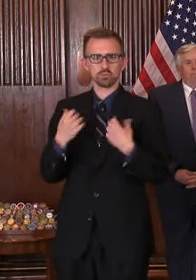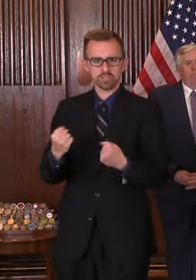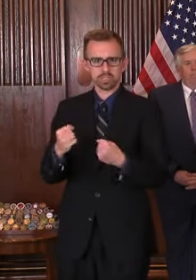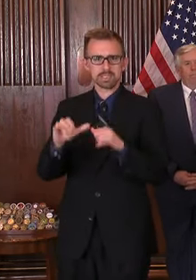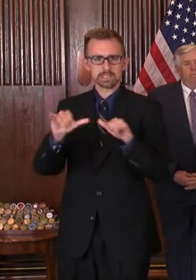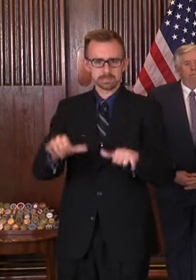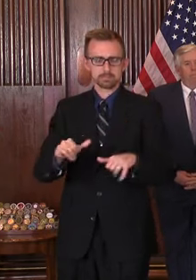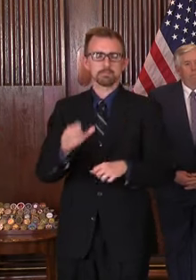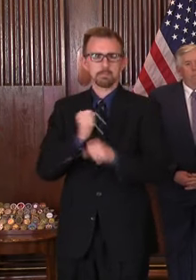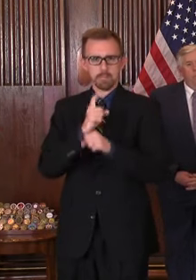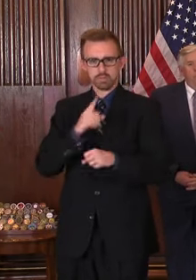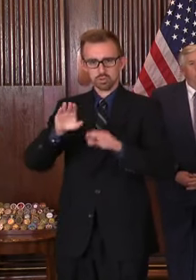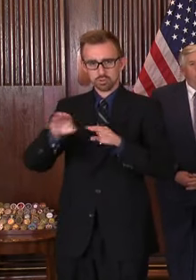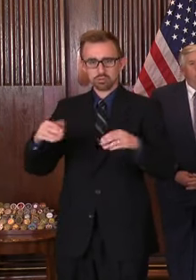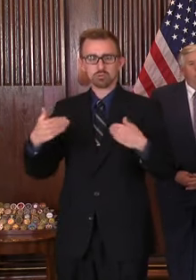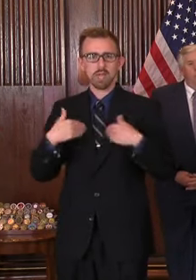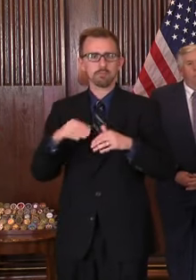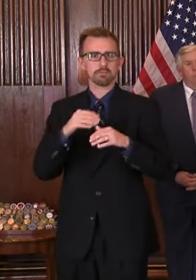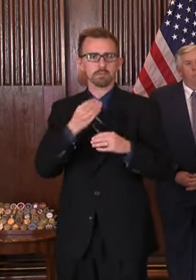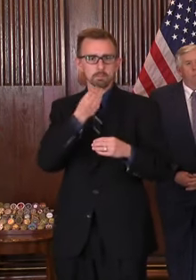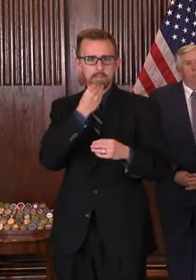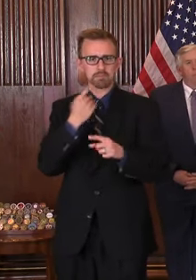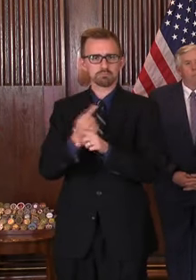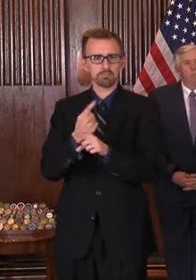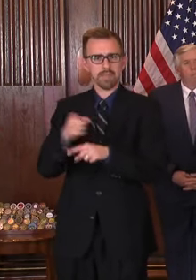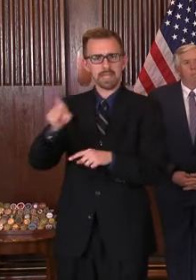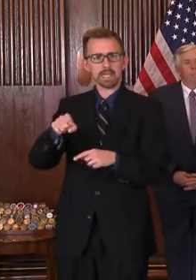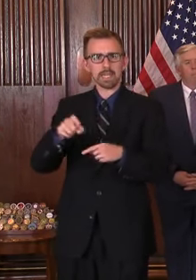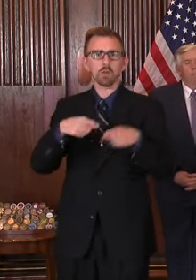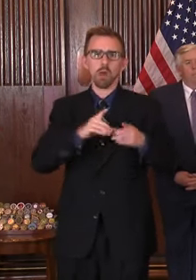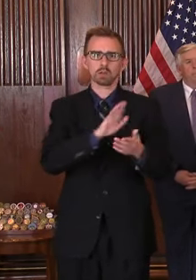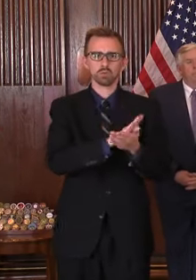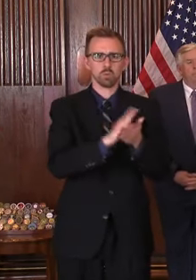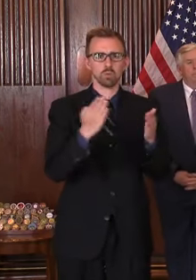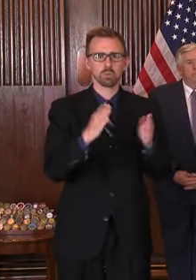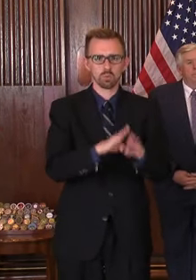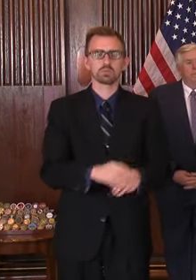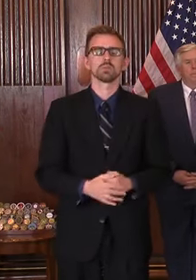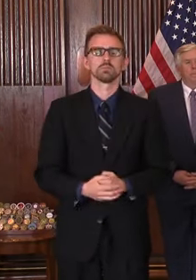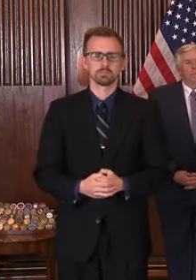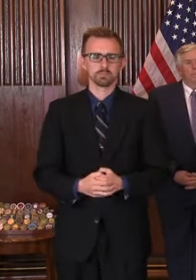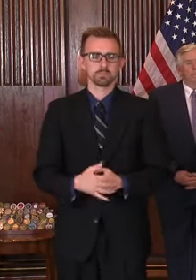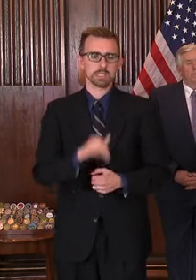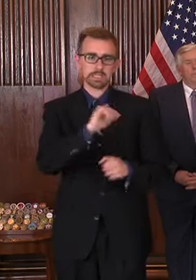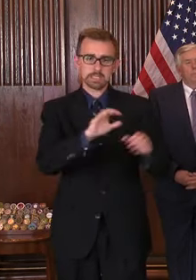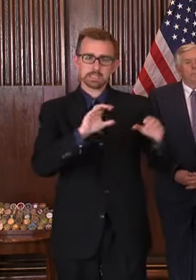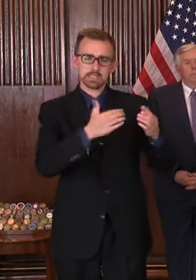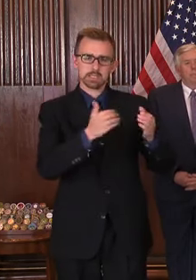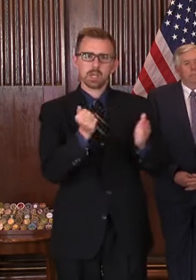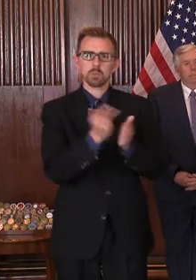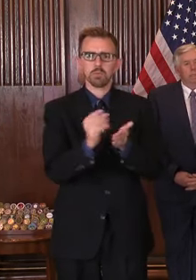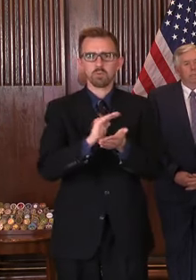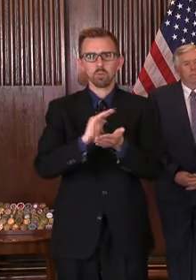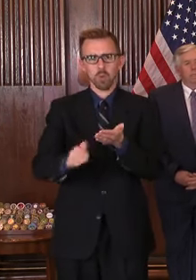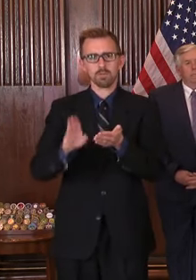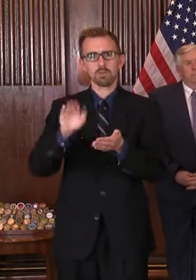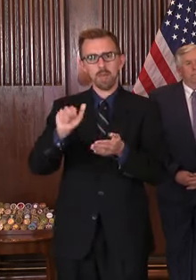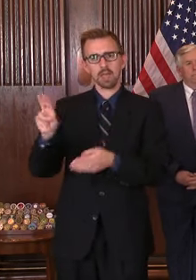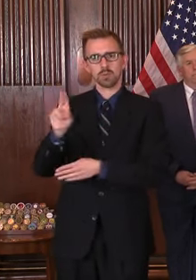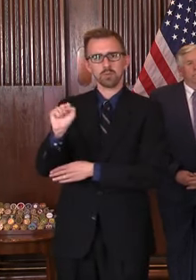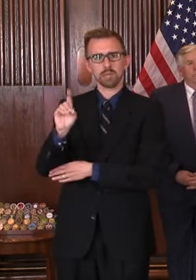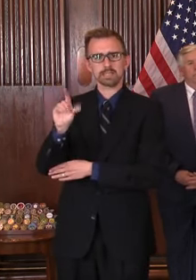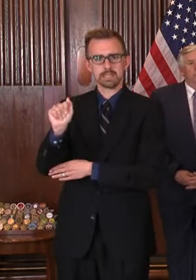diligently to ensure children have access to meals during school closures. This bureau was approved for waivers by the United States Department of